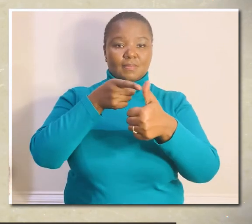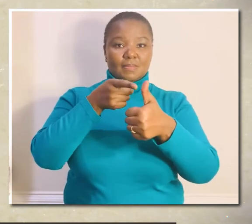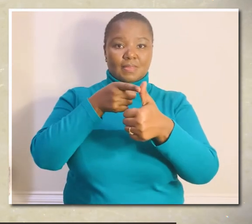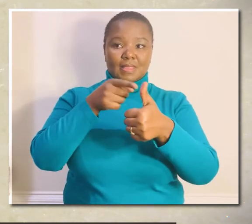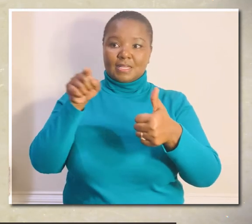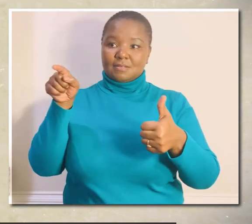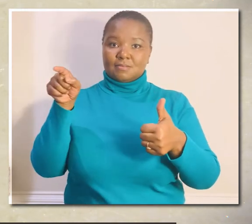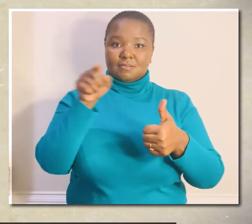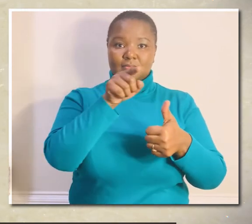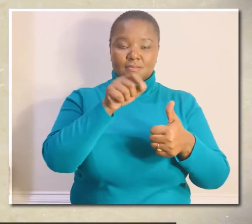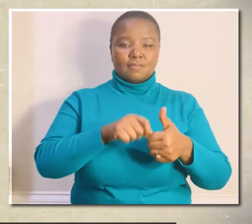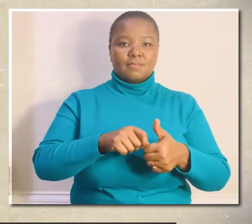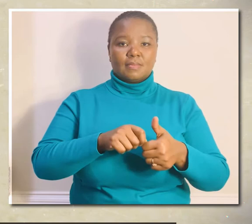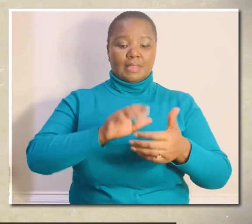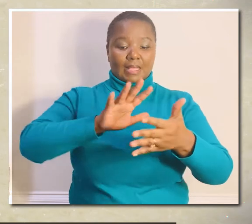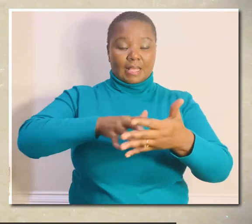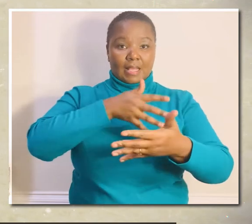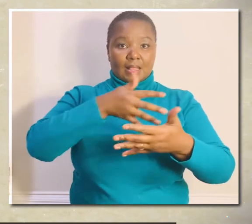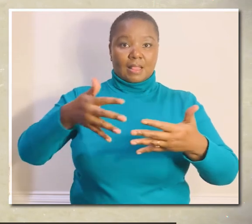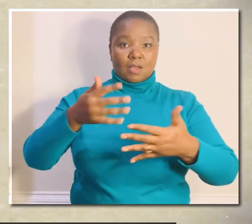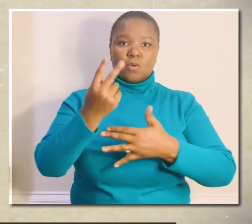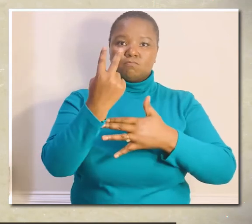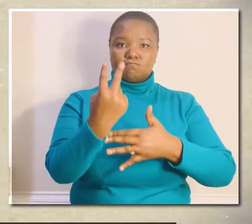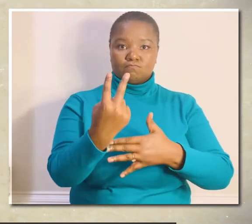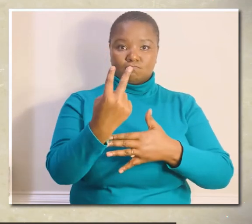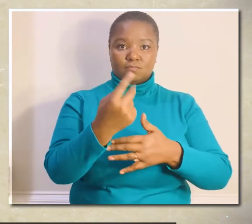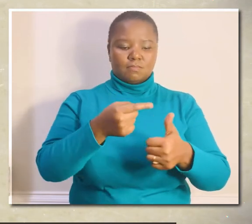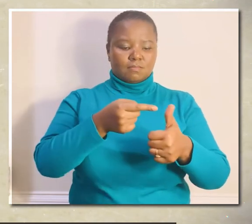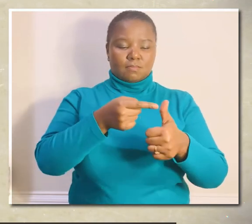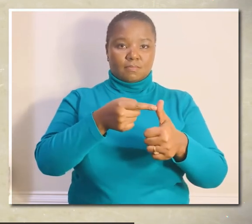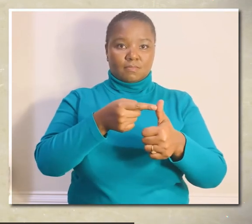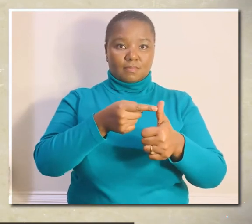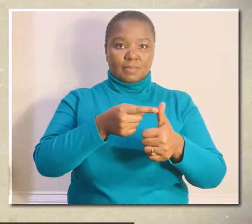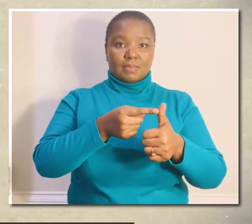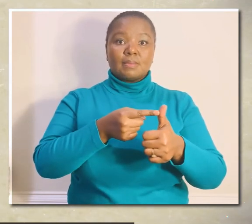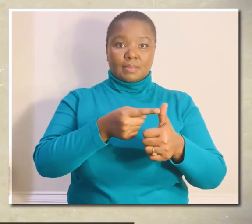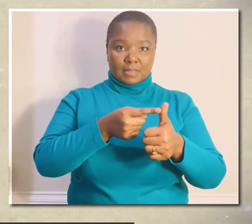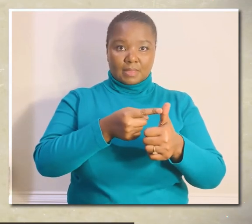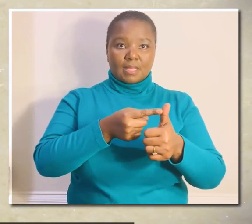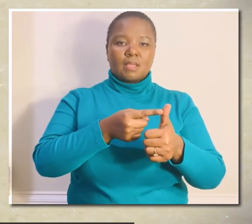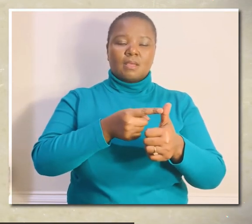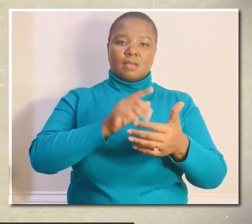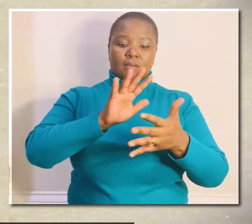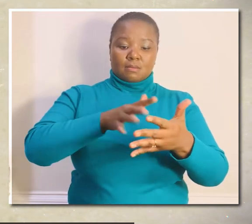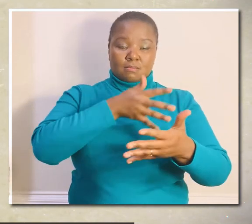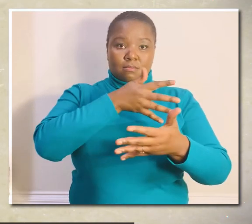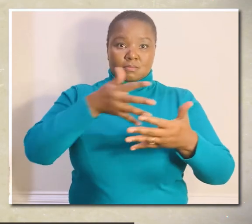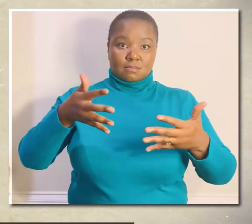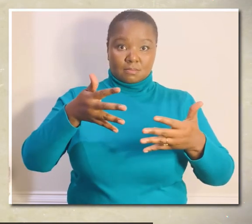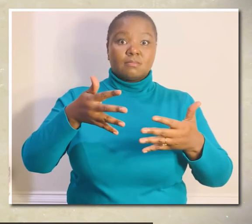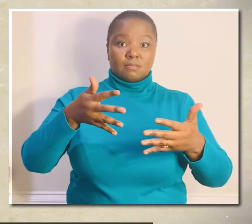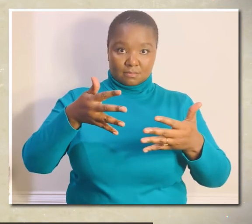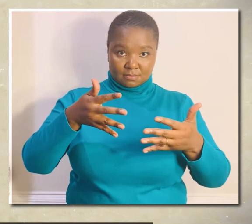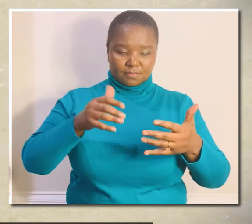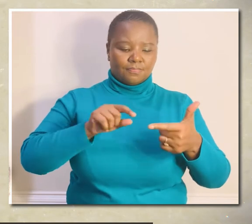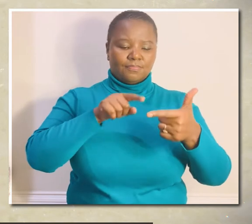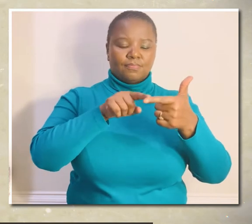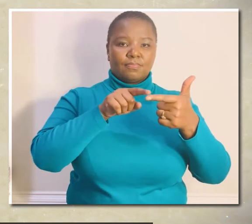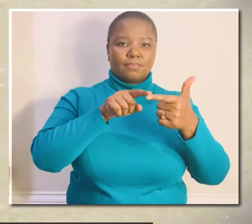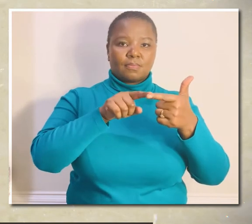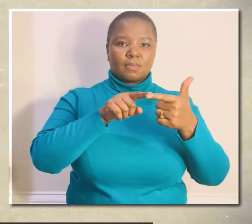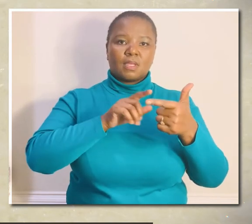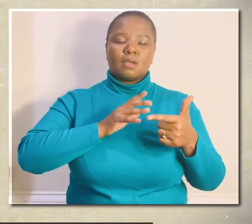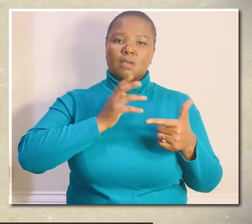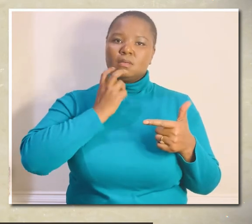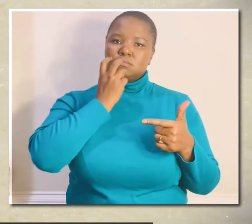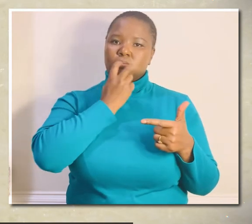us, many of us were bilingual. We used a sign language and an oral language, a spoken language. That was